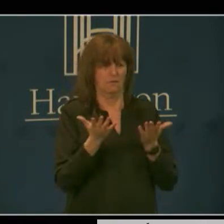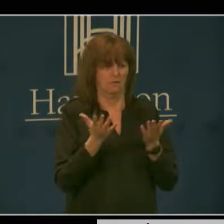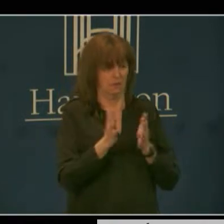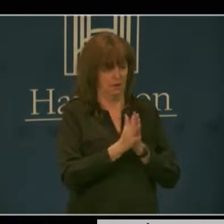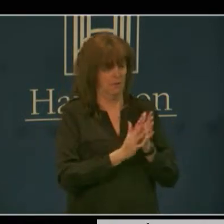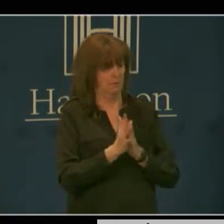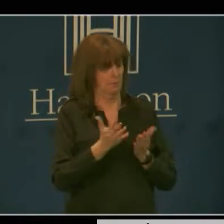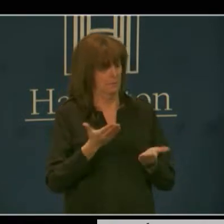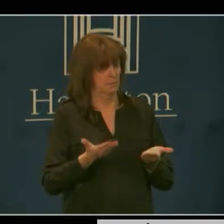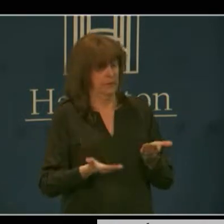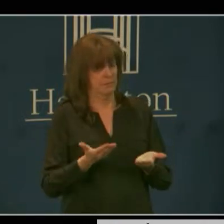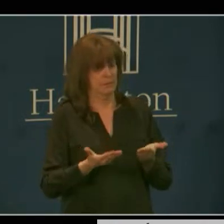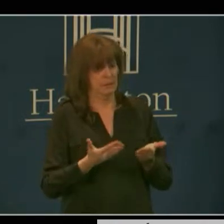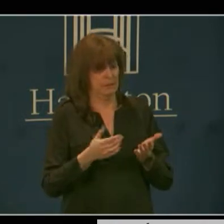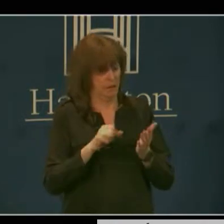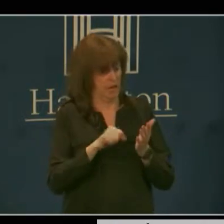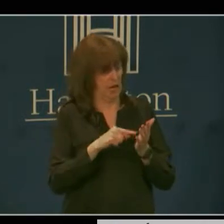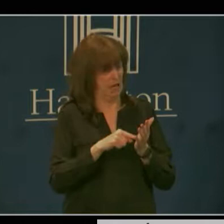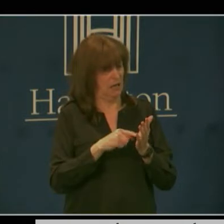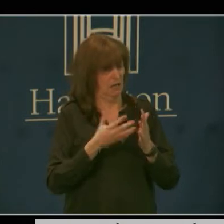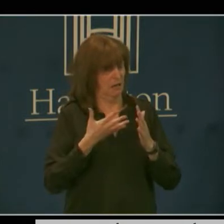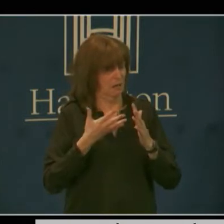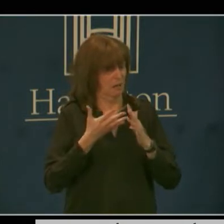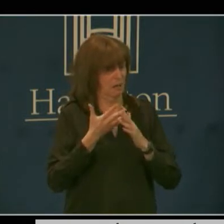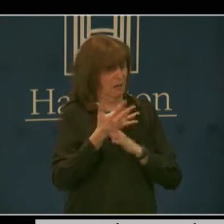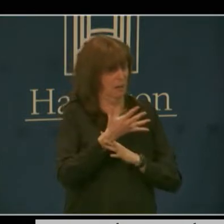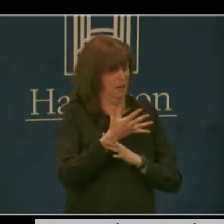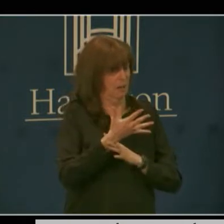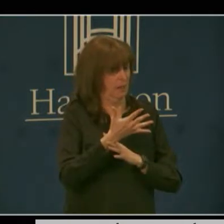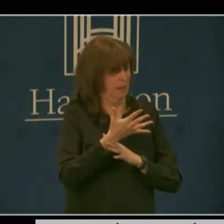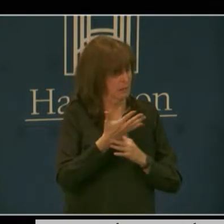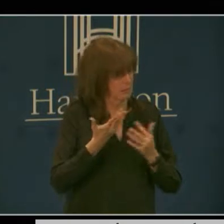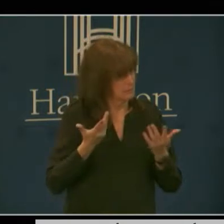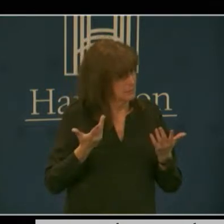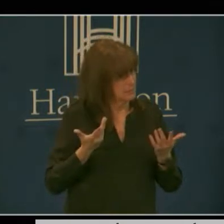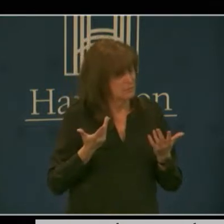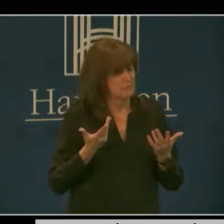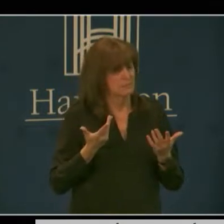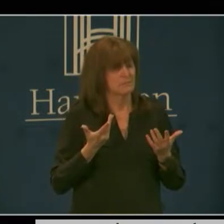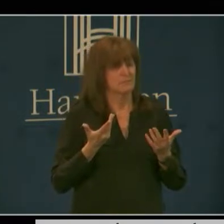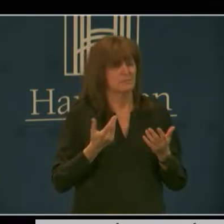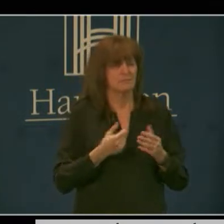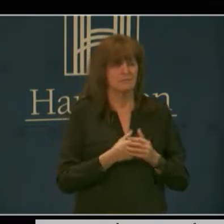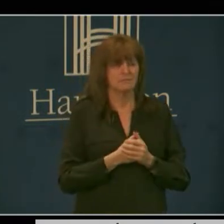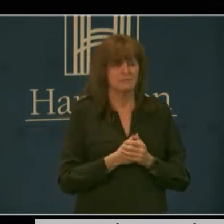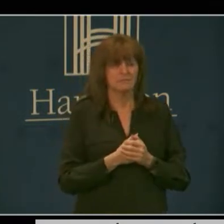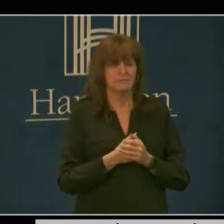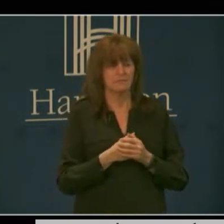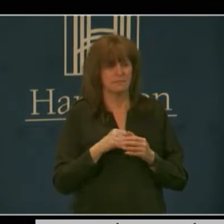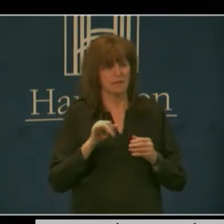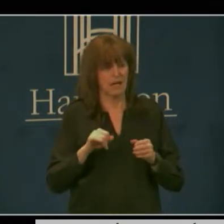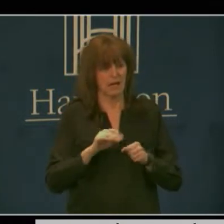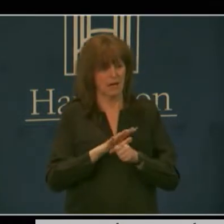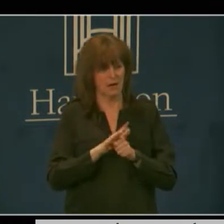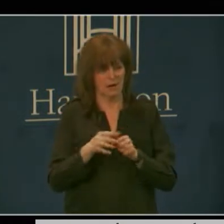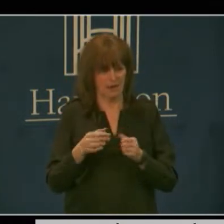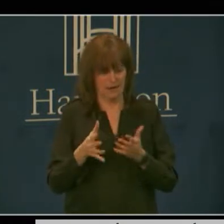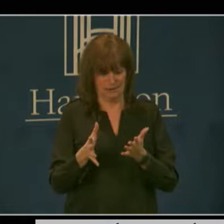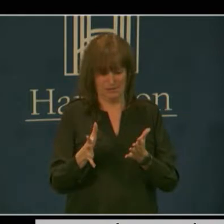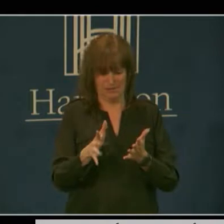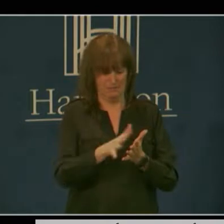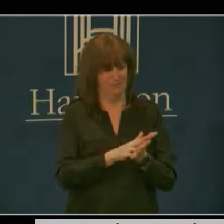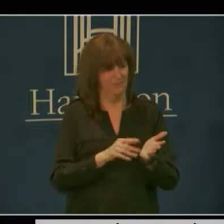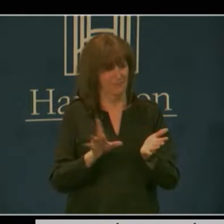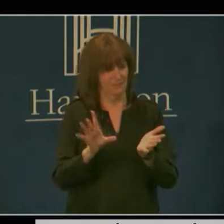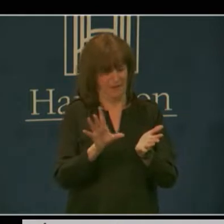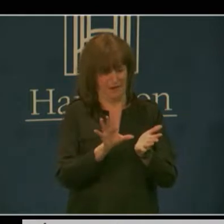allow the virus to contact them, and even though you've got gloves on and you think you're protected, you may touch a